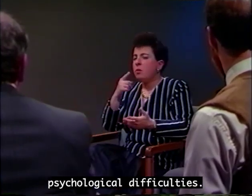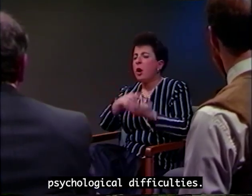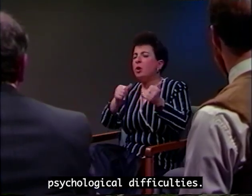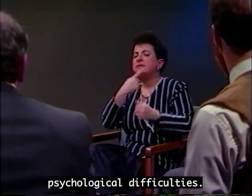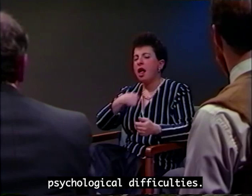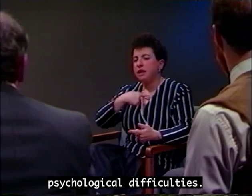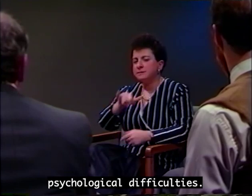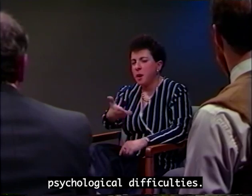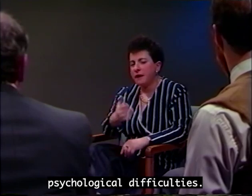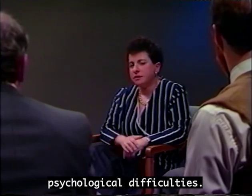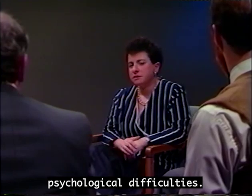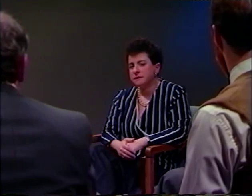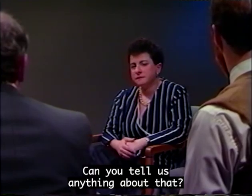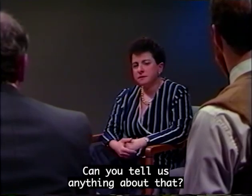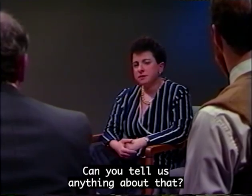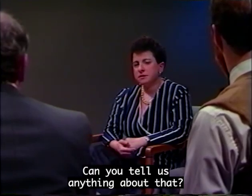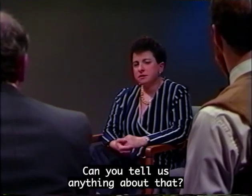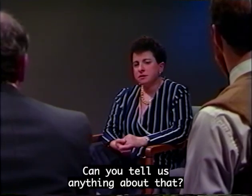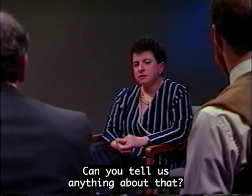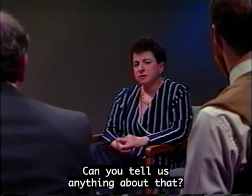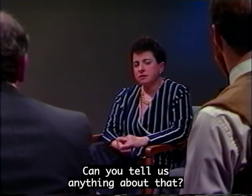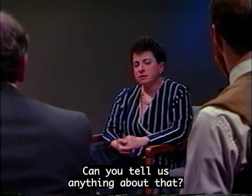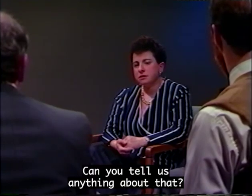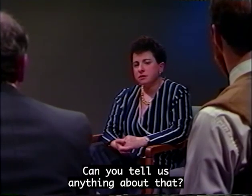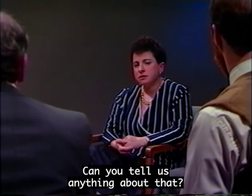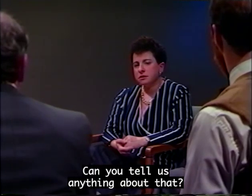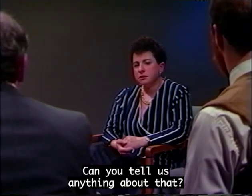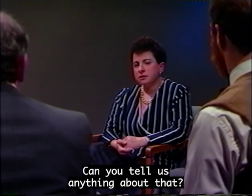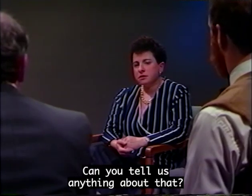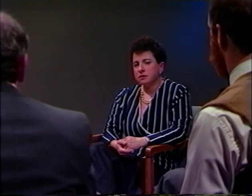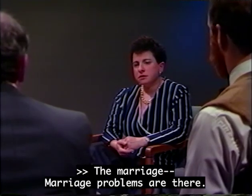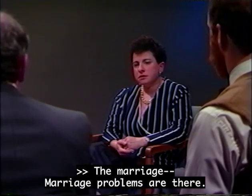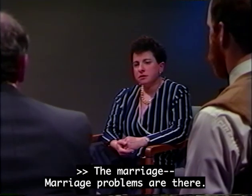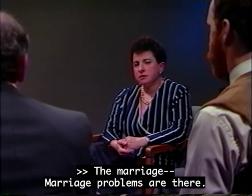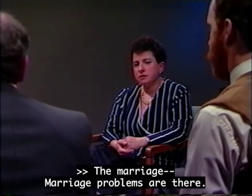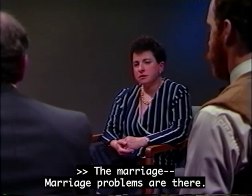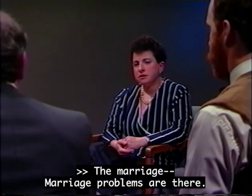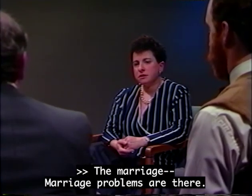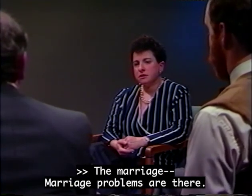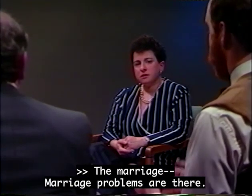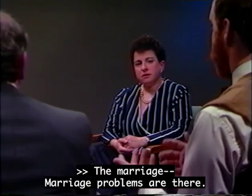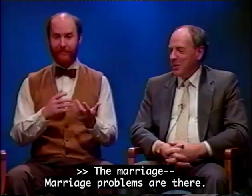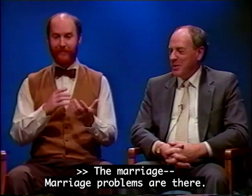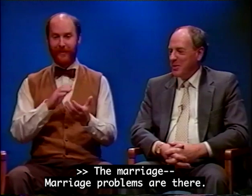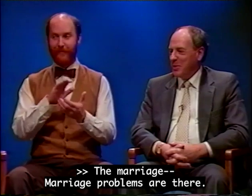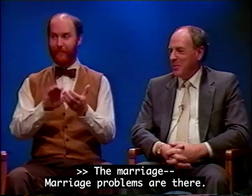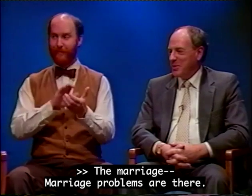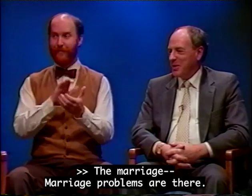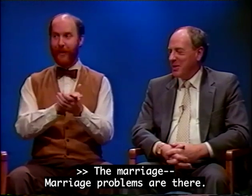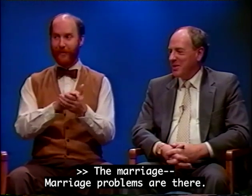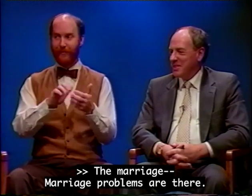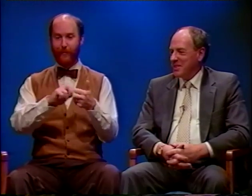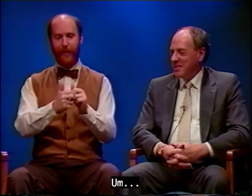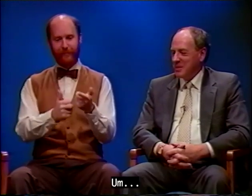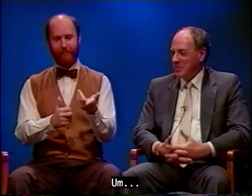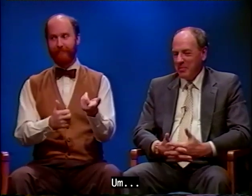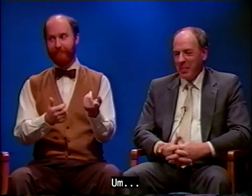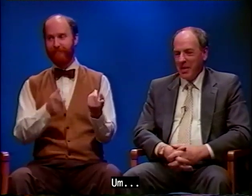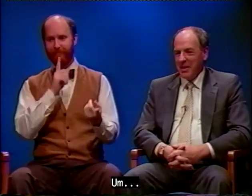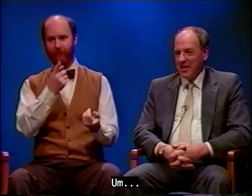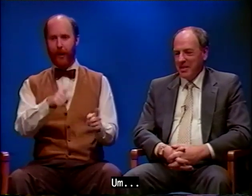problems, psychological difficulties. Can you tell us anything about that? The married problems are there.